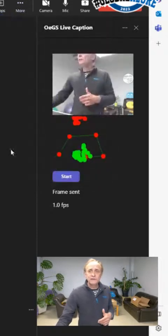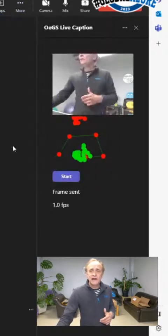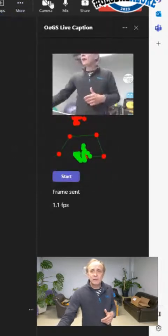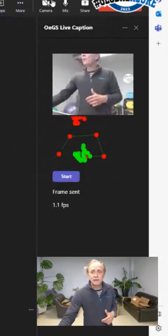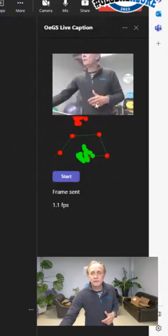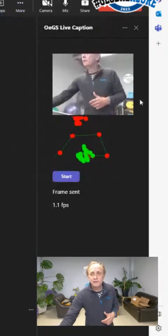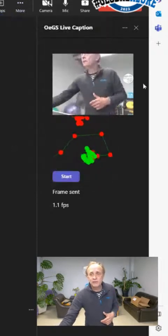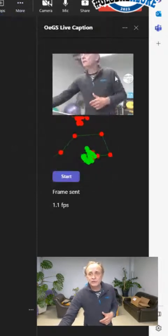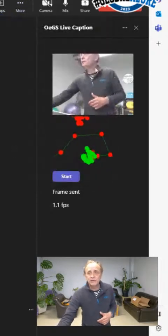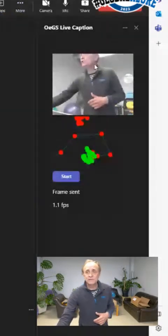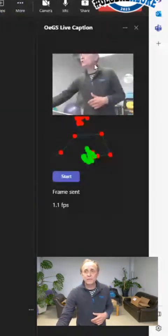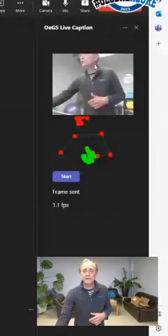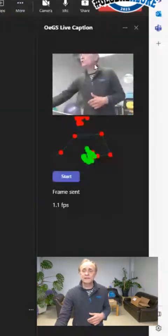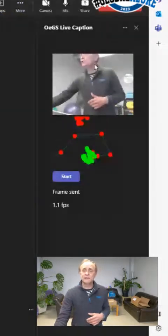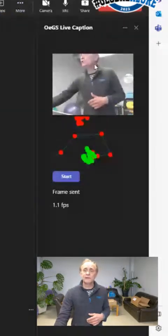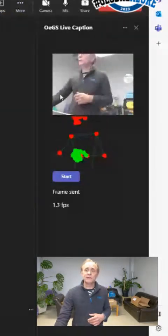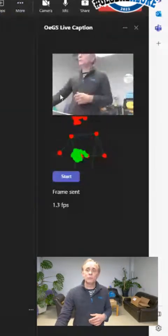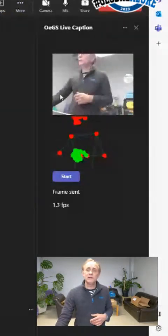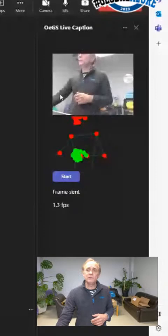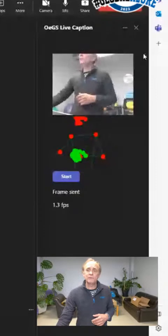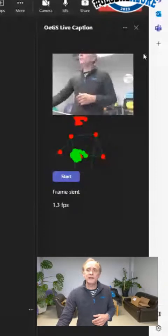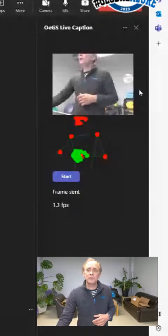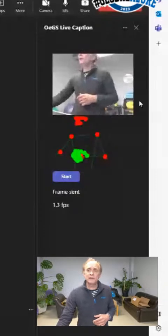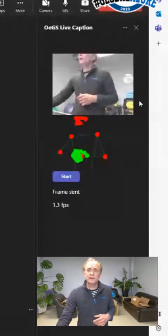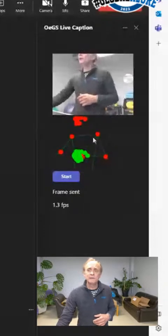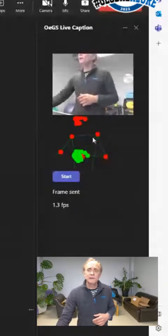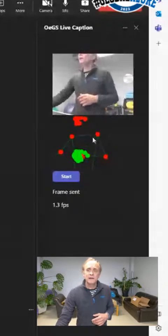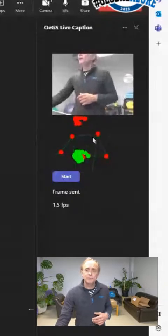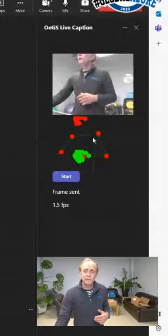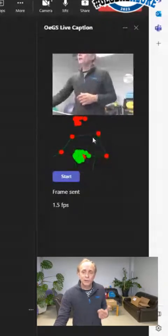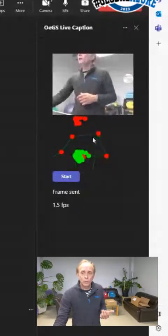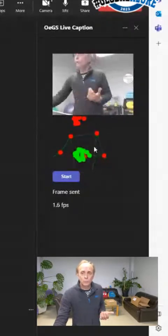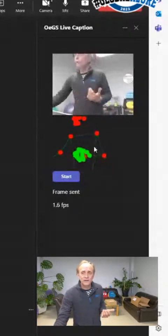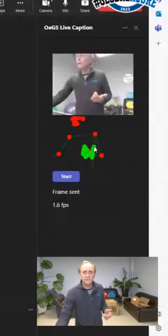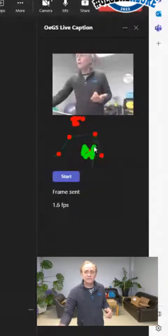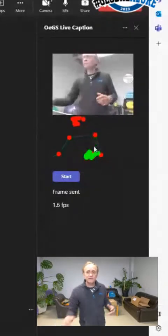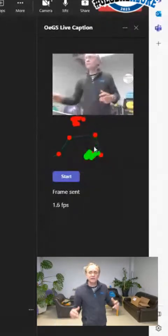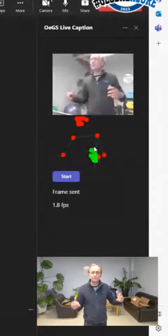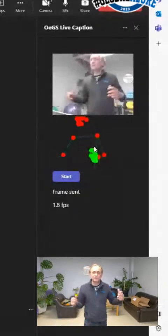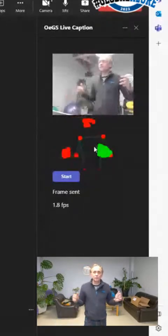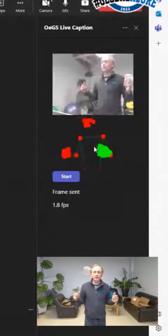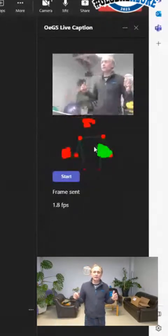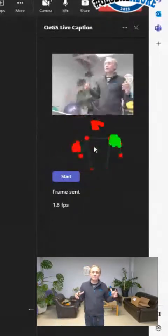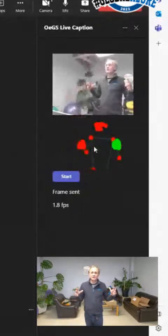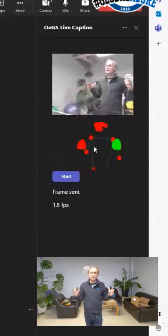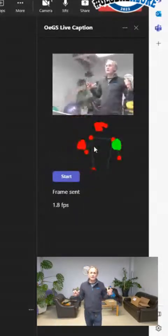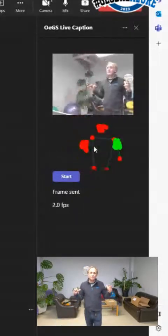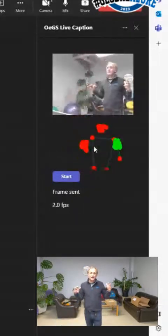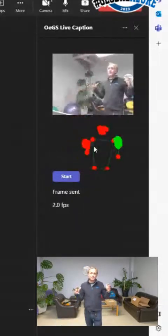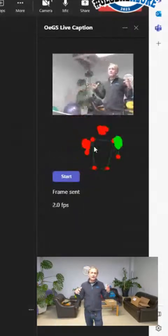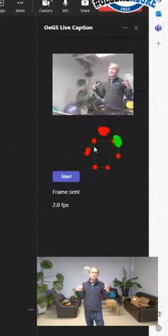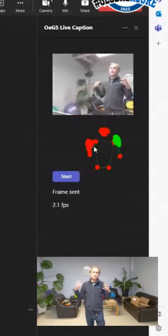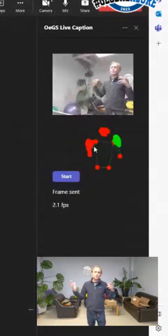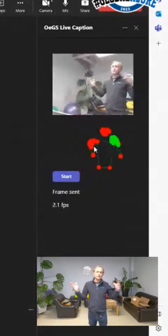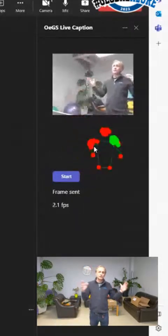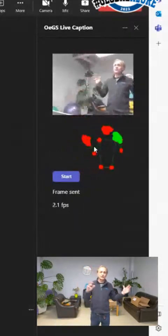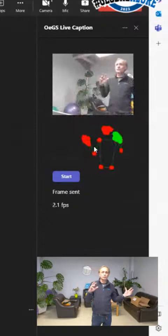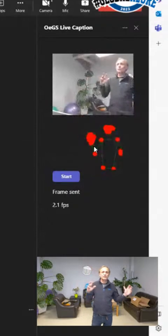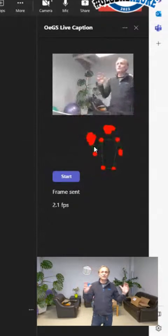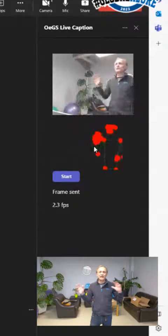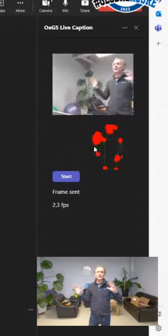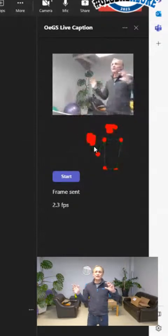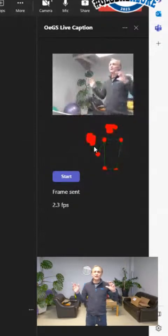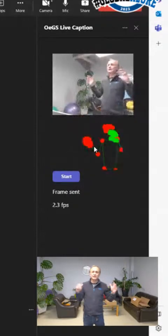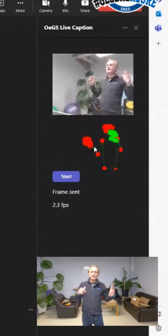and you see our application is nothing than a video area, and below we have the MediaPipe output,